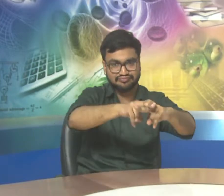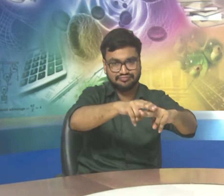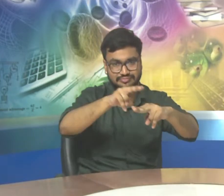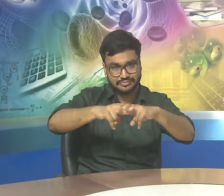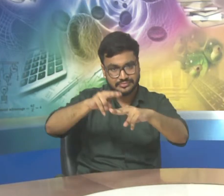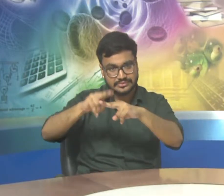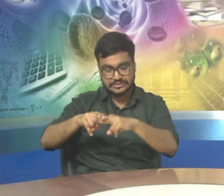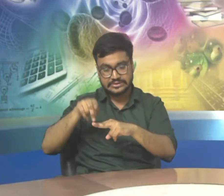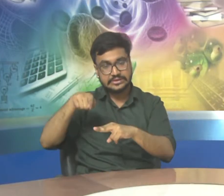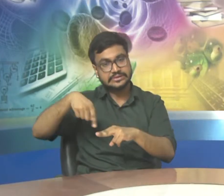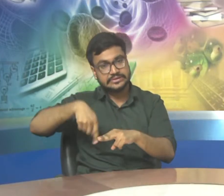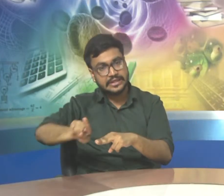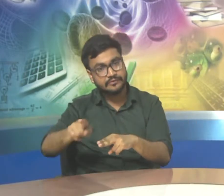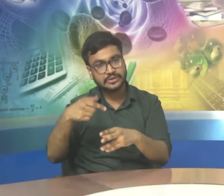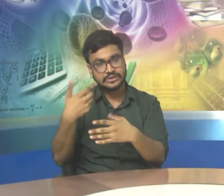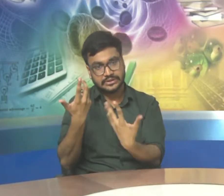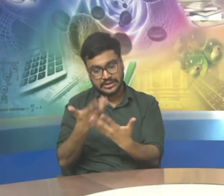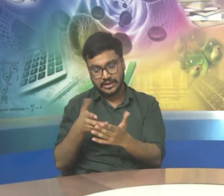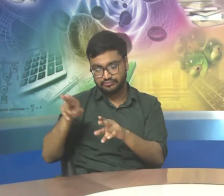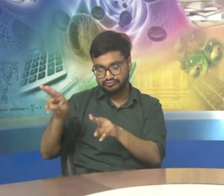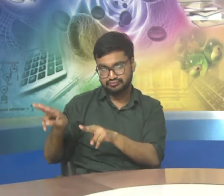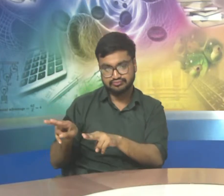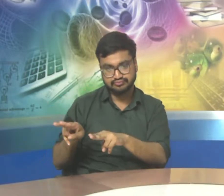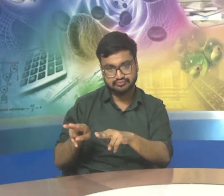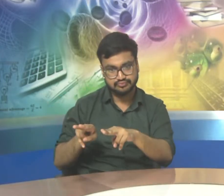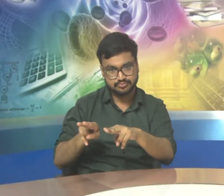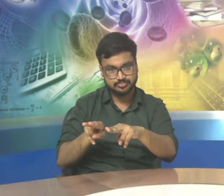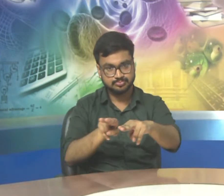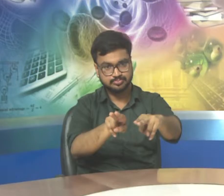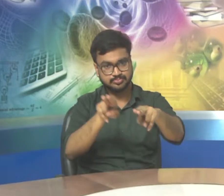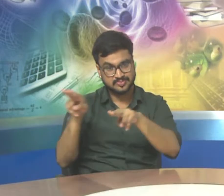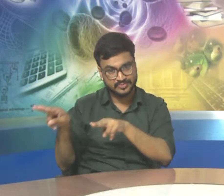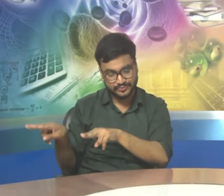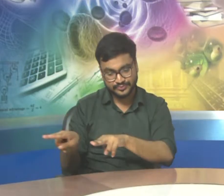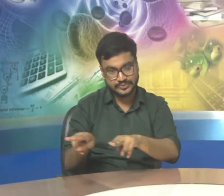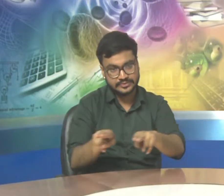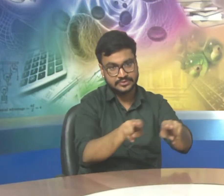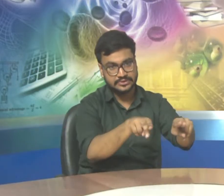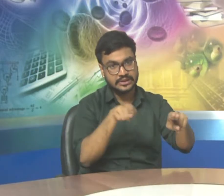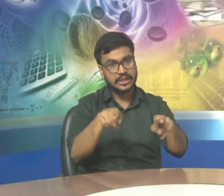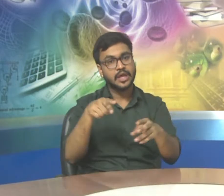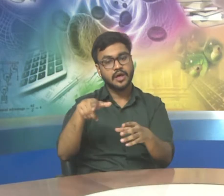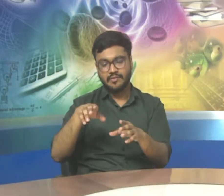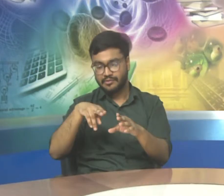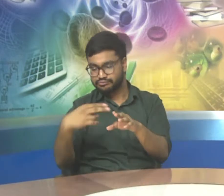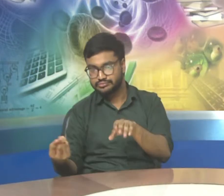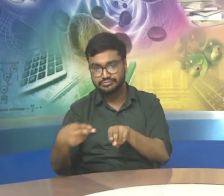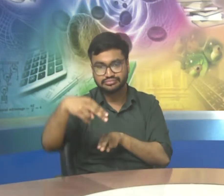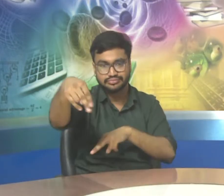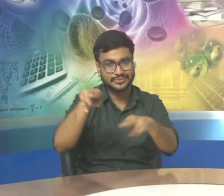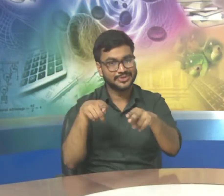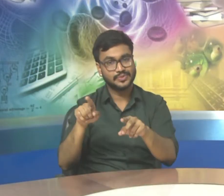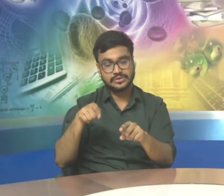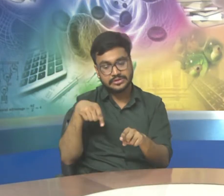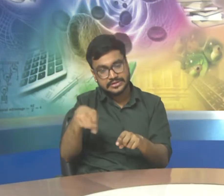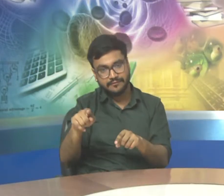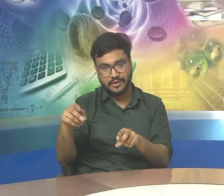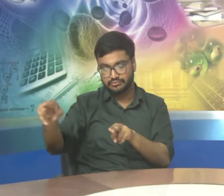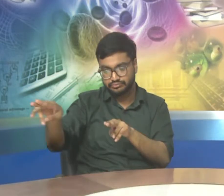And also there is also other example, moving on a flat floor. A block moving on a smooth